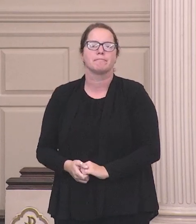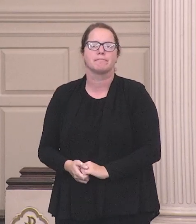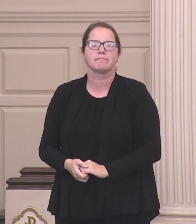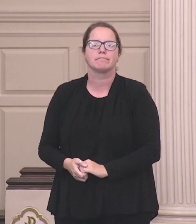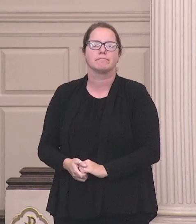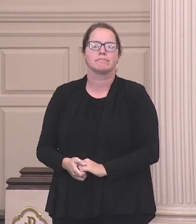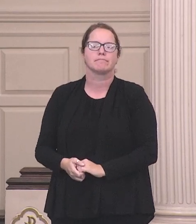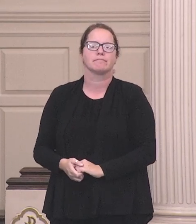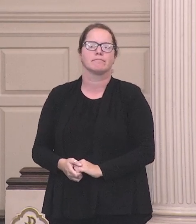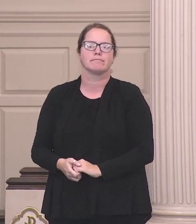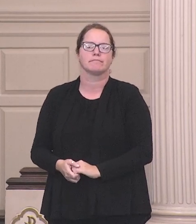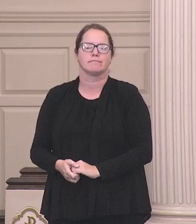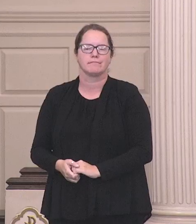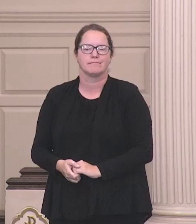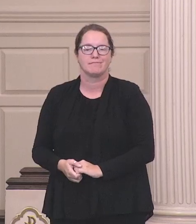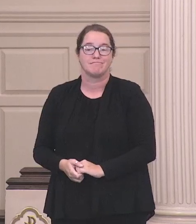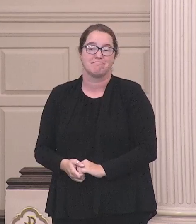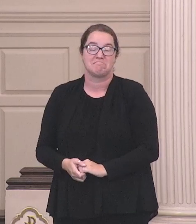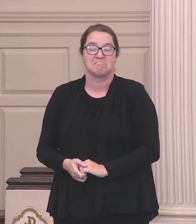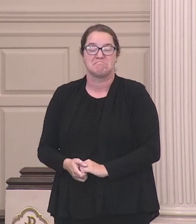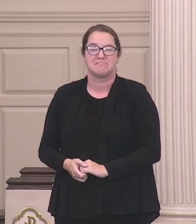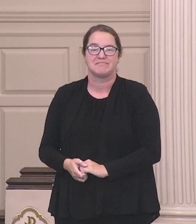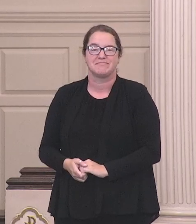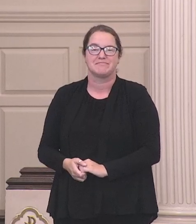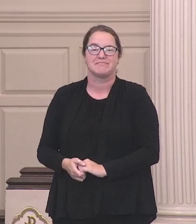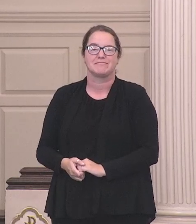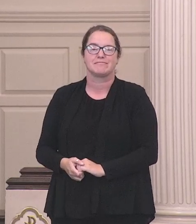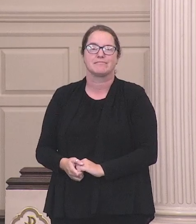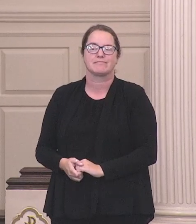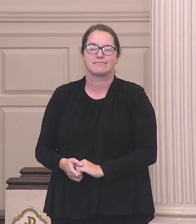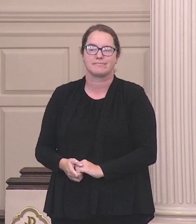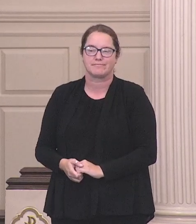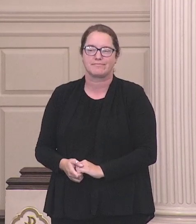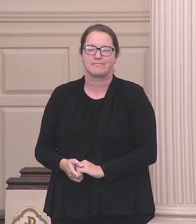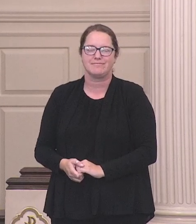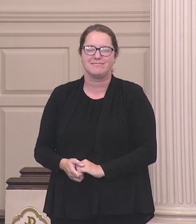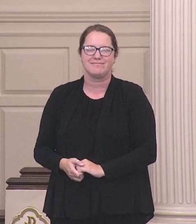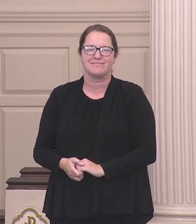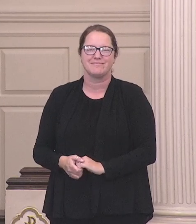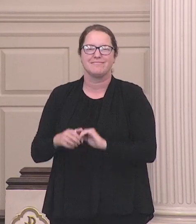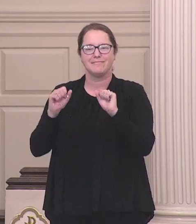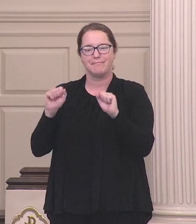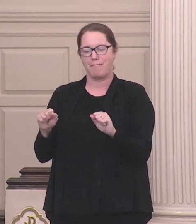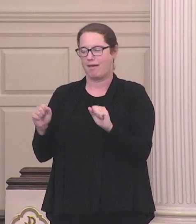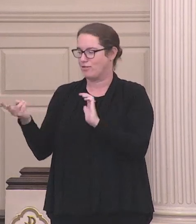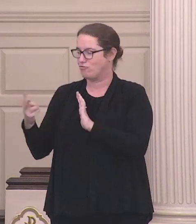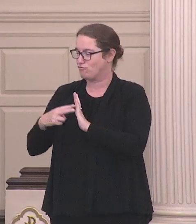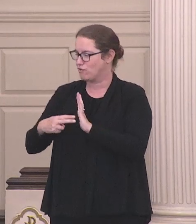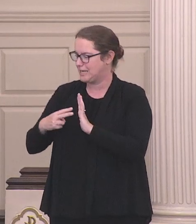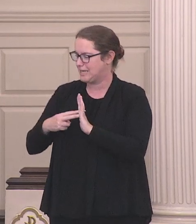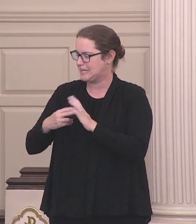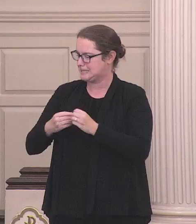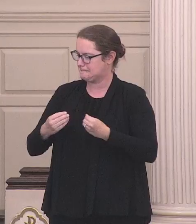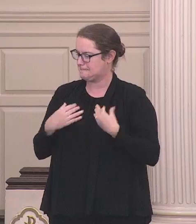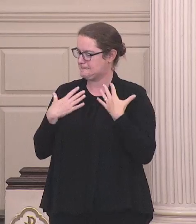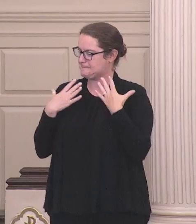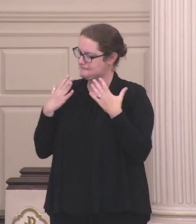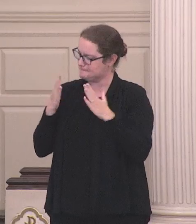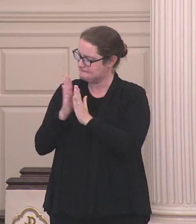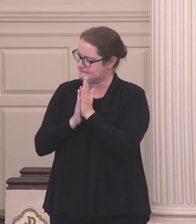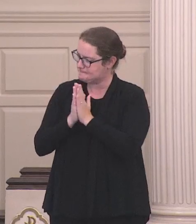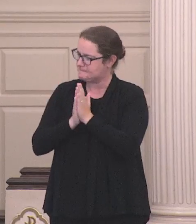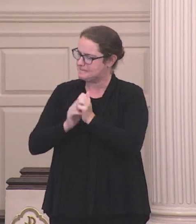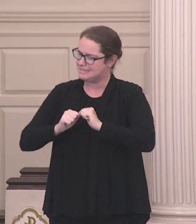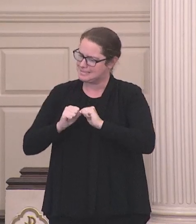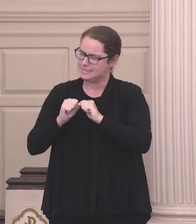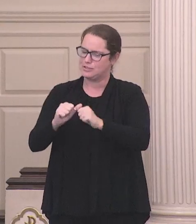May these readings, the energy that we derive from them, continue to support couples.